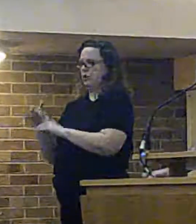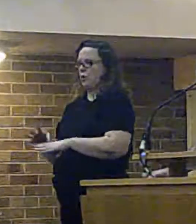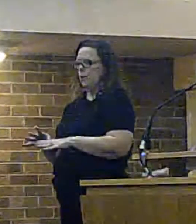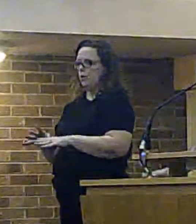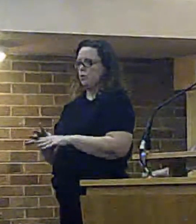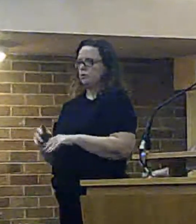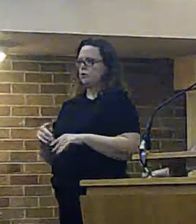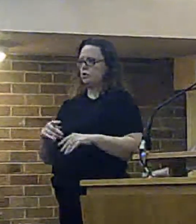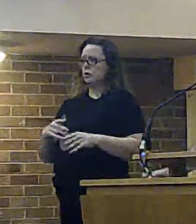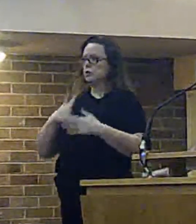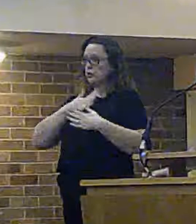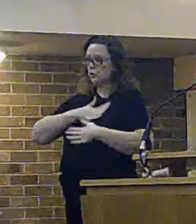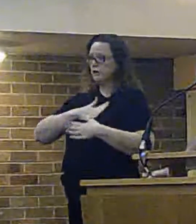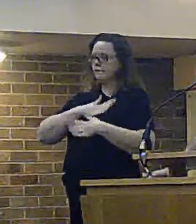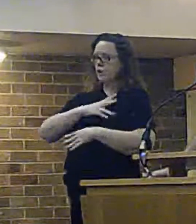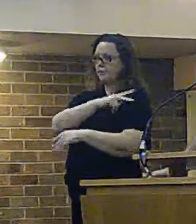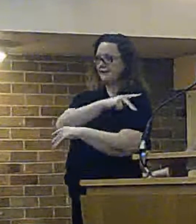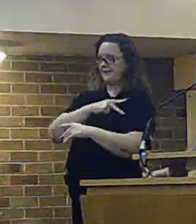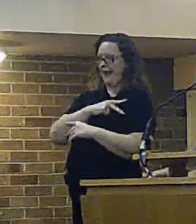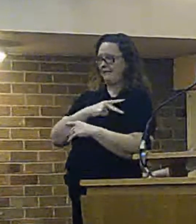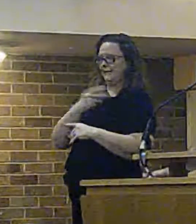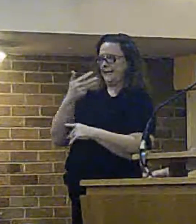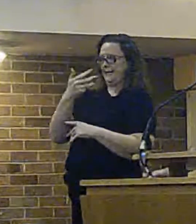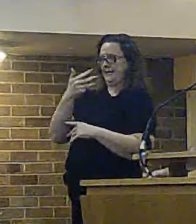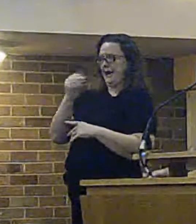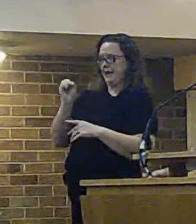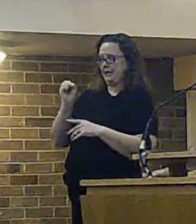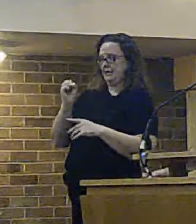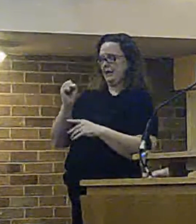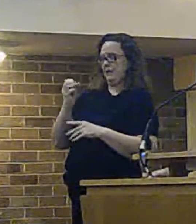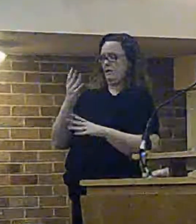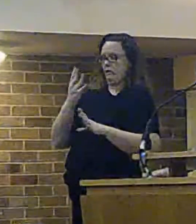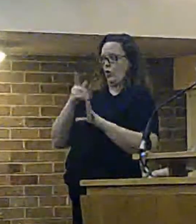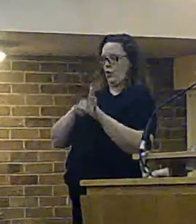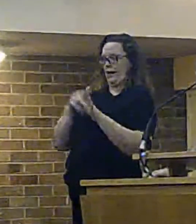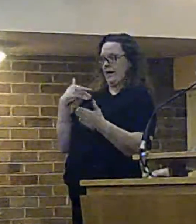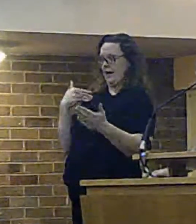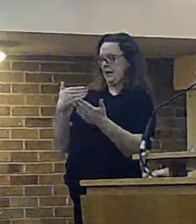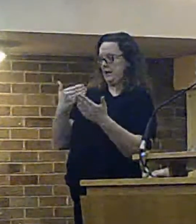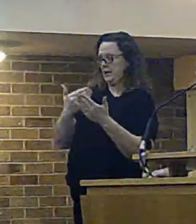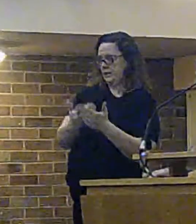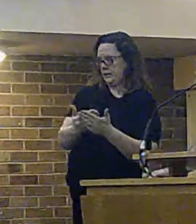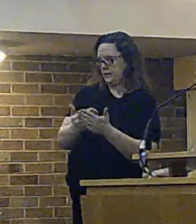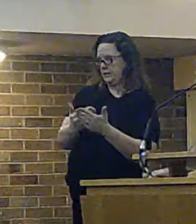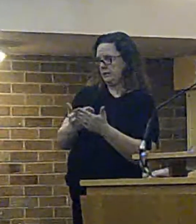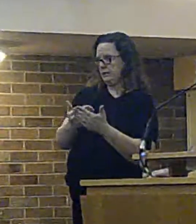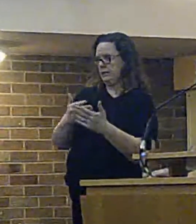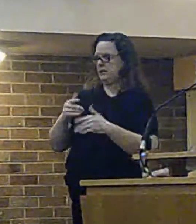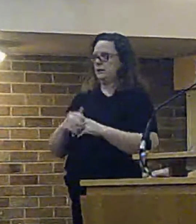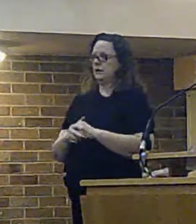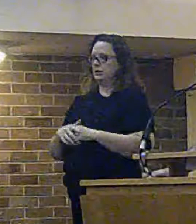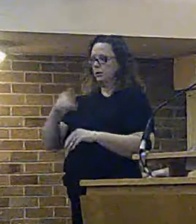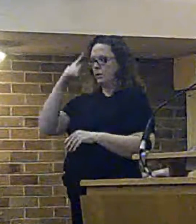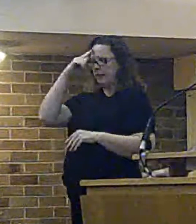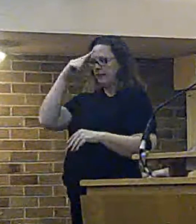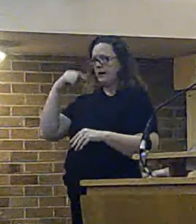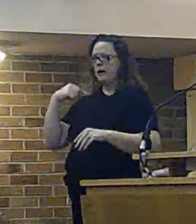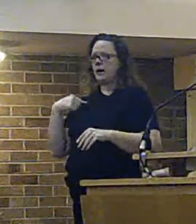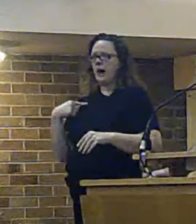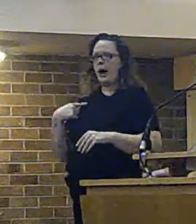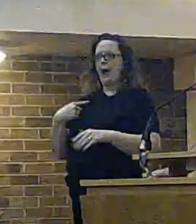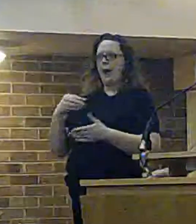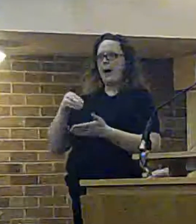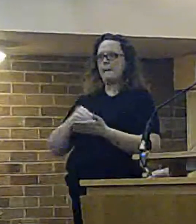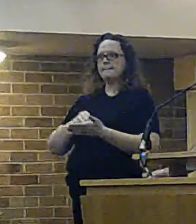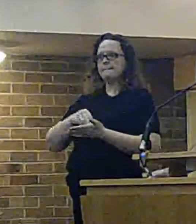90 uniformed staff that we had to take out over the last 4 years. We are assuming pay restraint to continue for